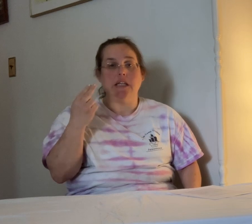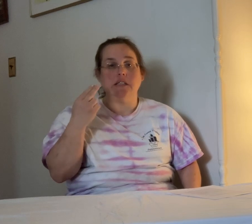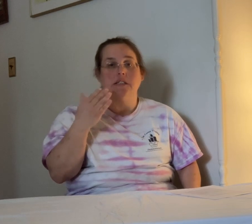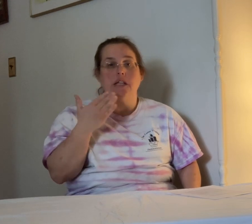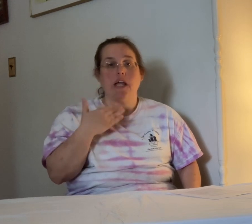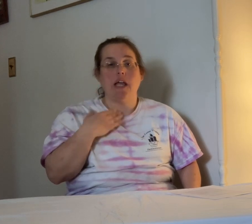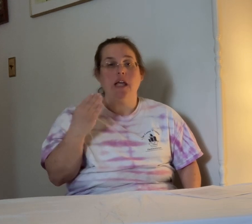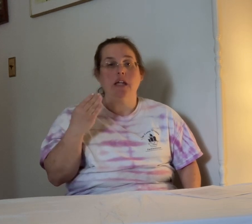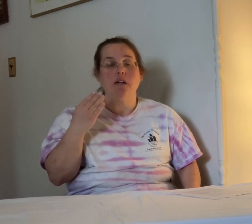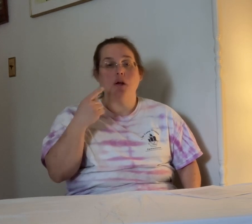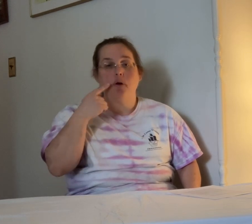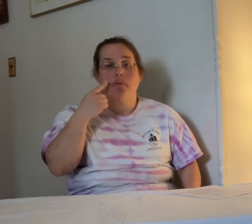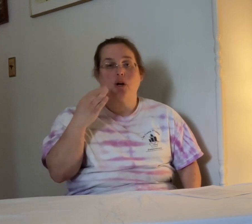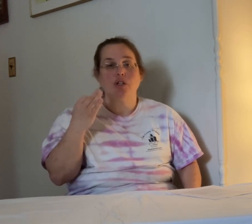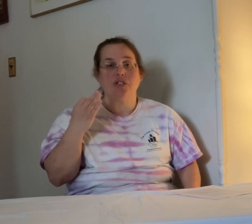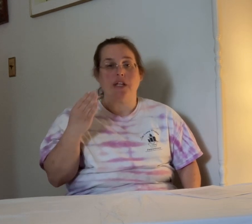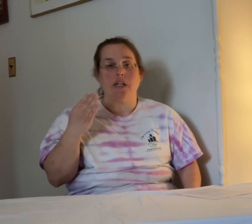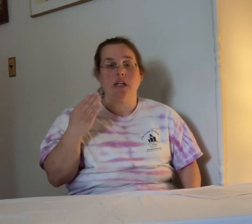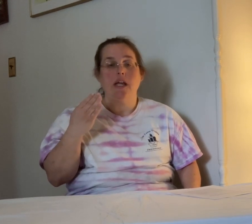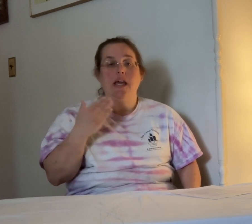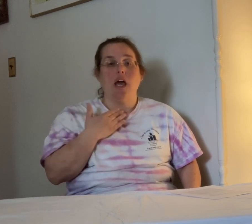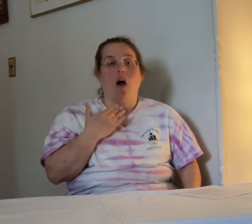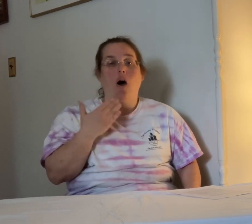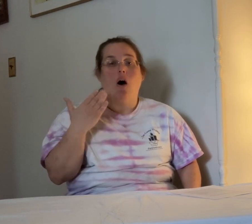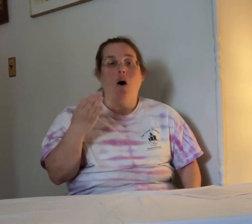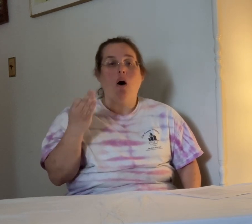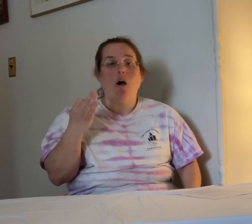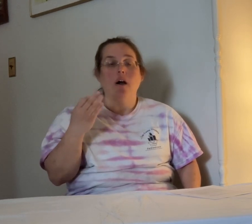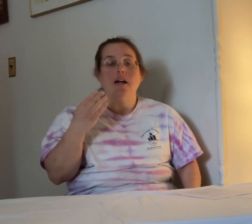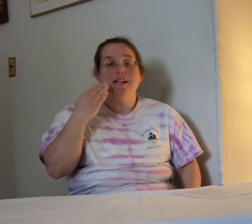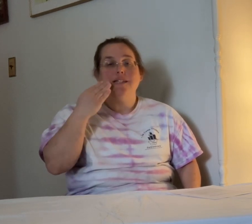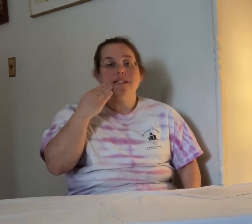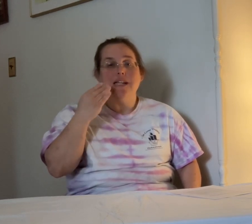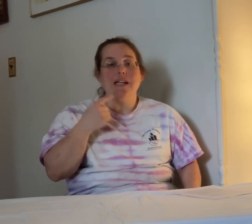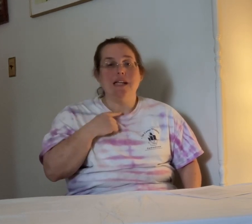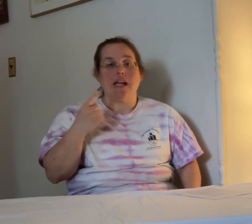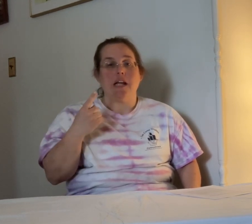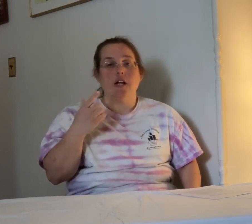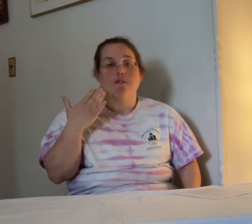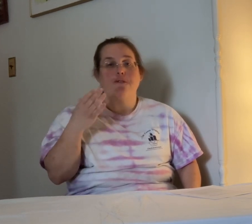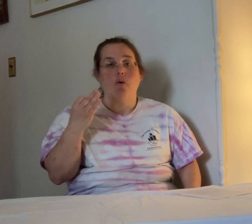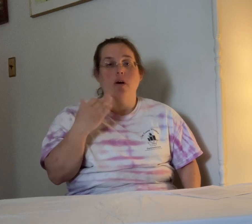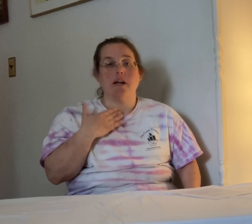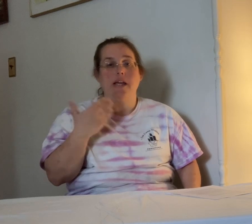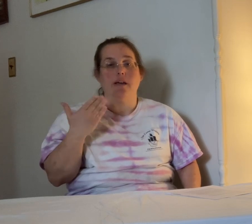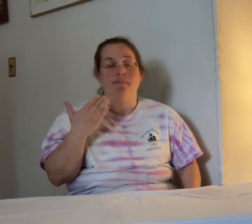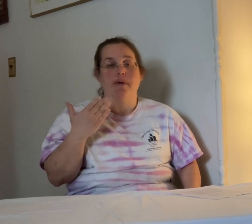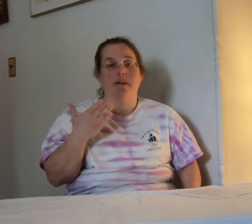CLTs in person are needed for him.